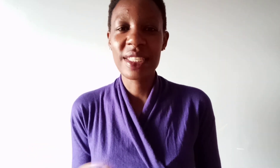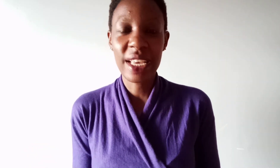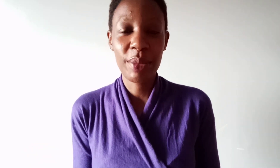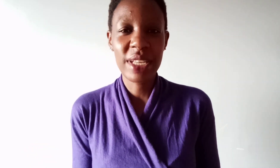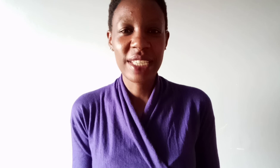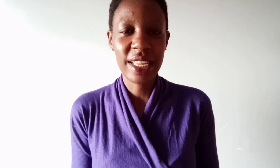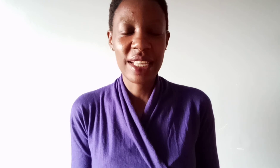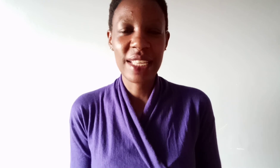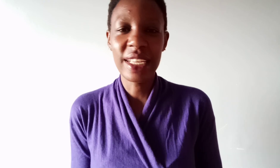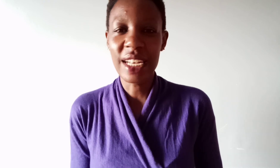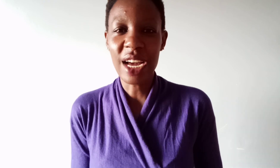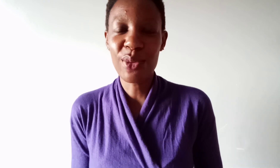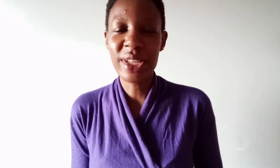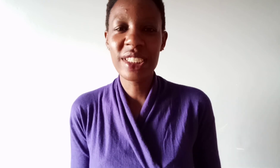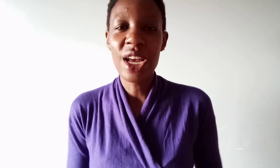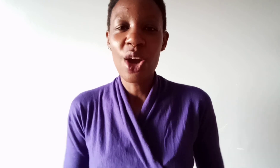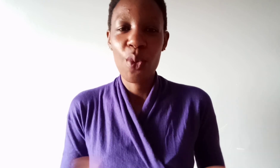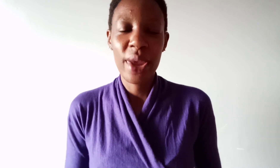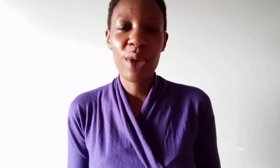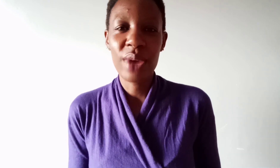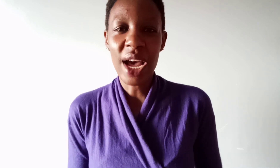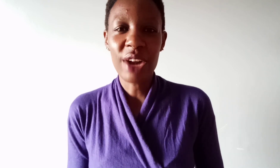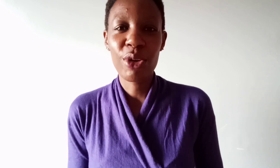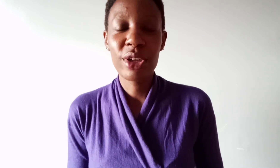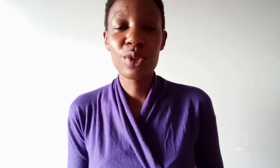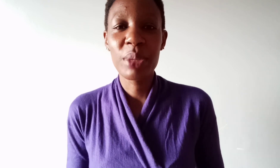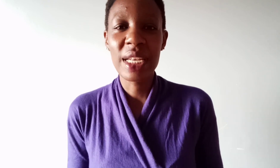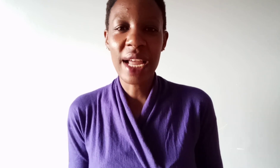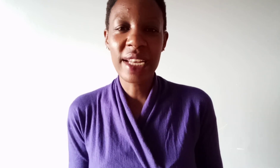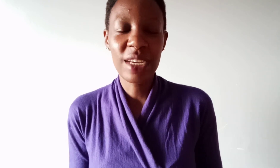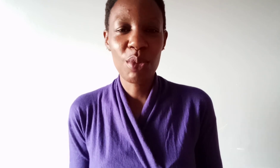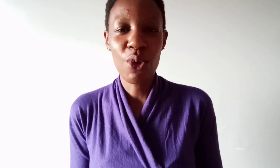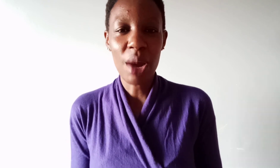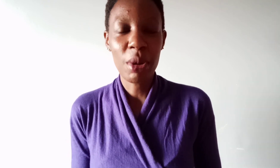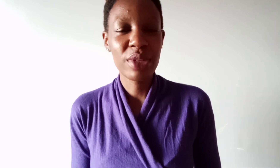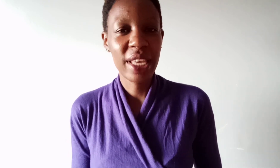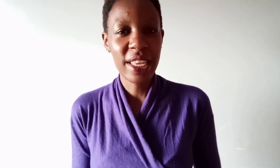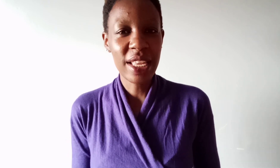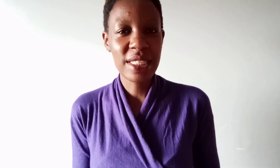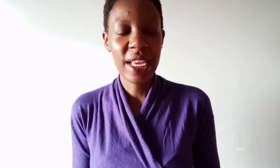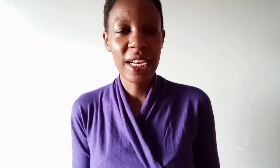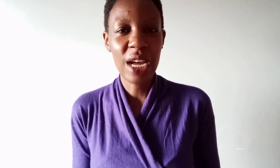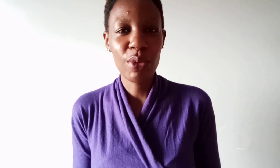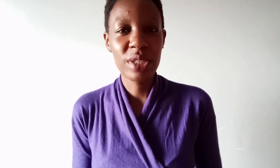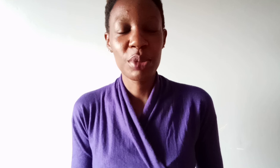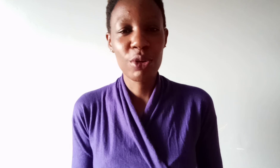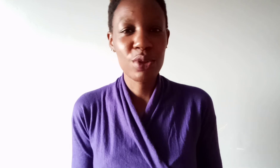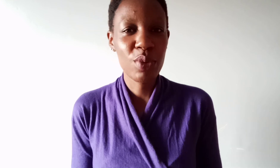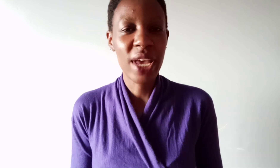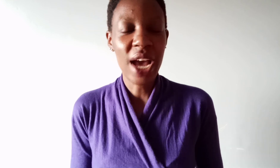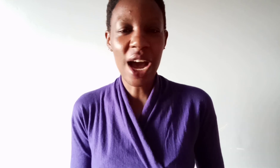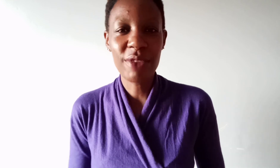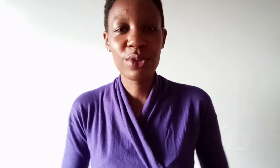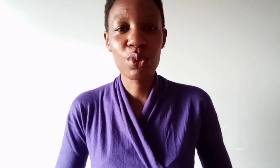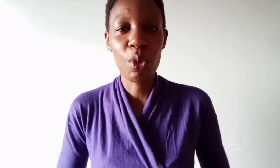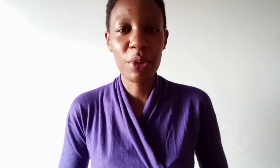segment Kenyan Sign Language, where we are going to be learning more about the Kenyan Sign Language, because we have to communicate